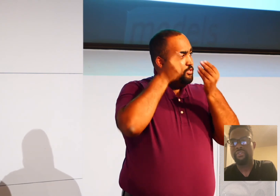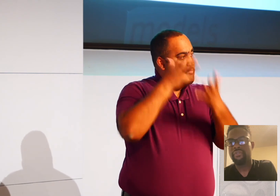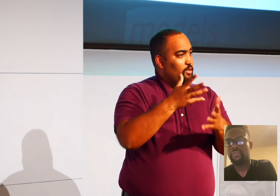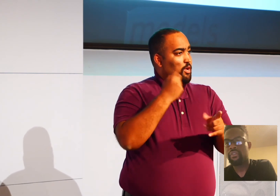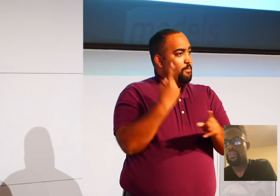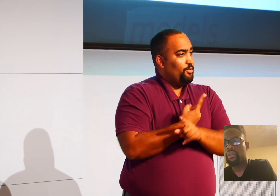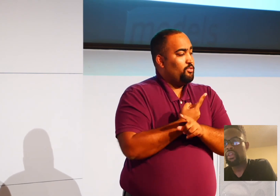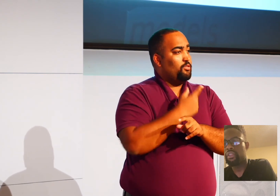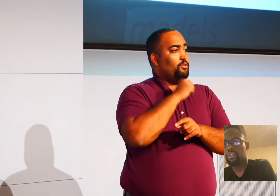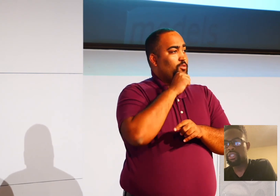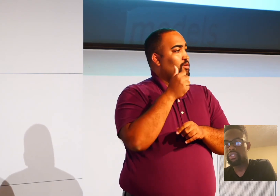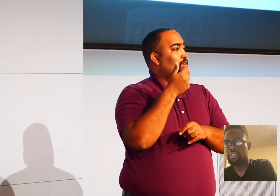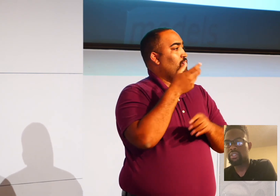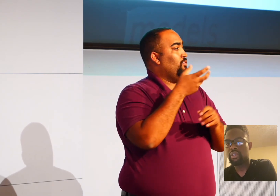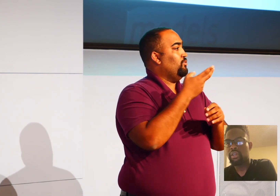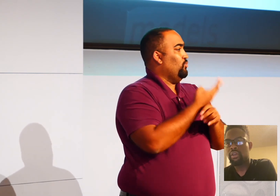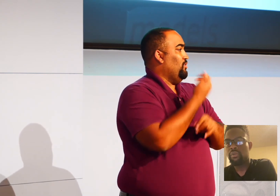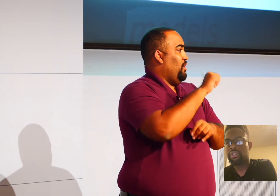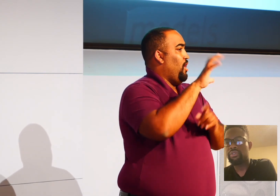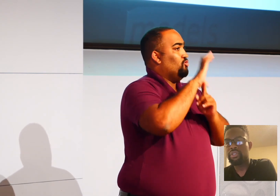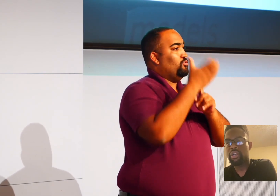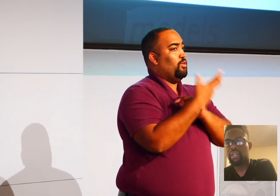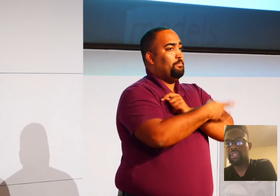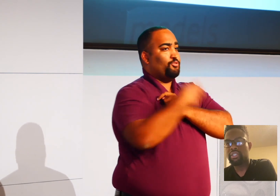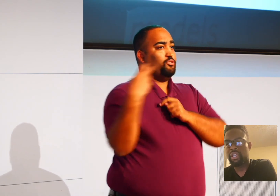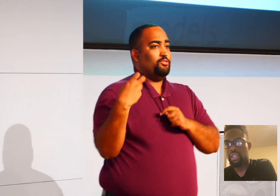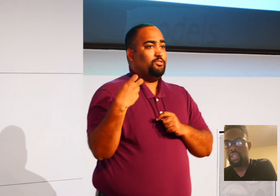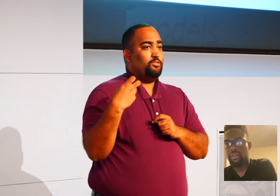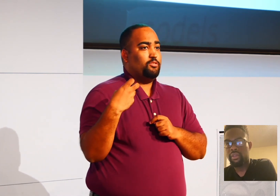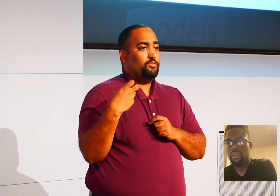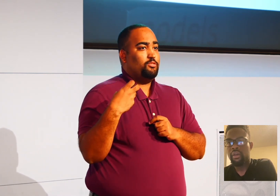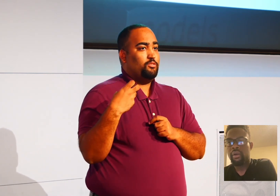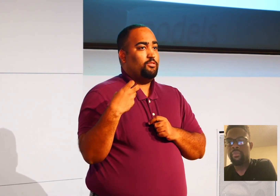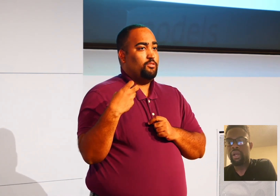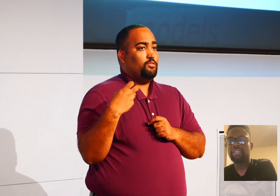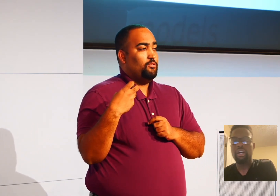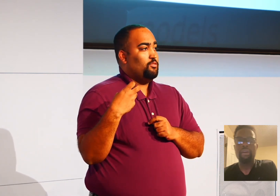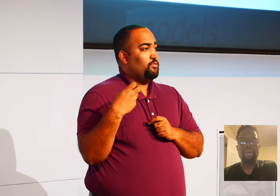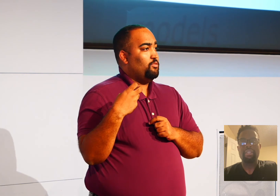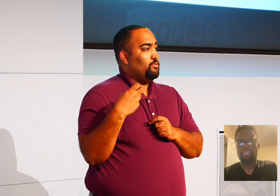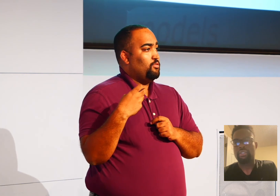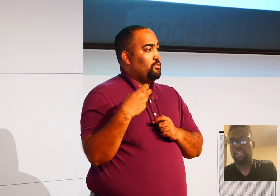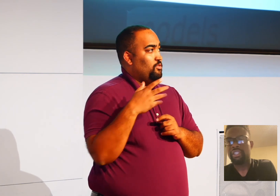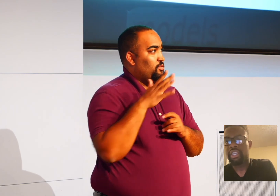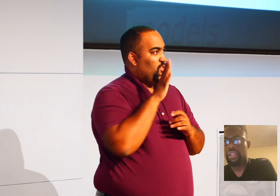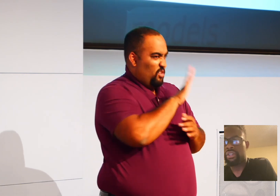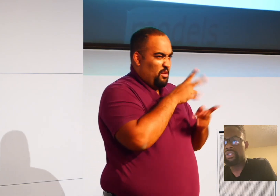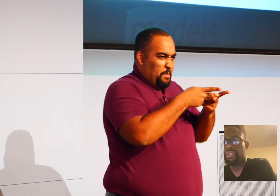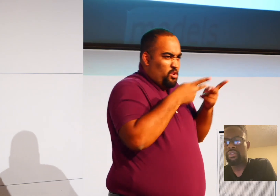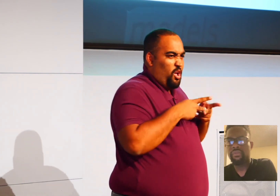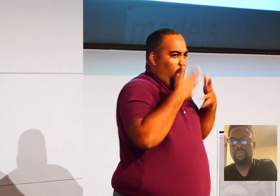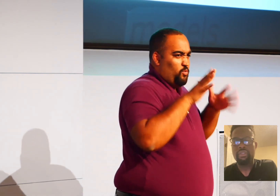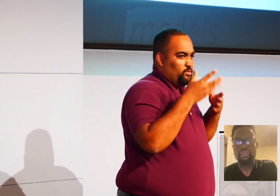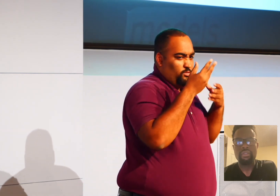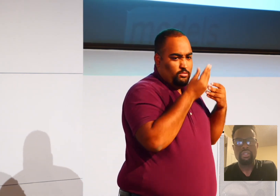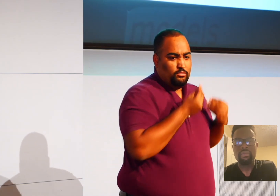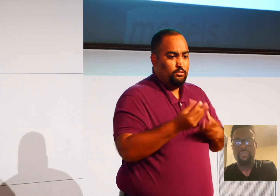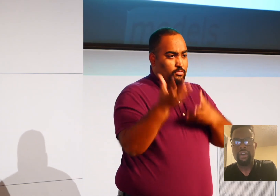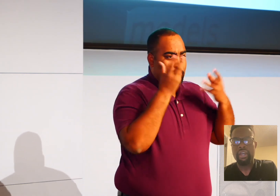perspective in their lessons, which students are constantly taking in. But our job as educators is to provide